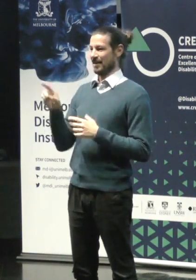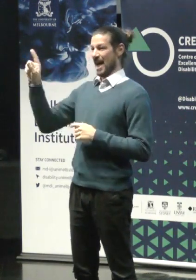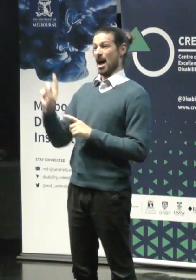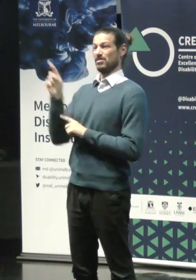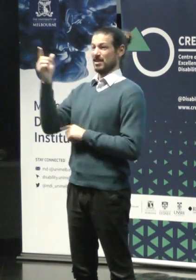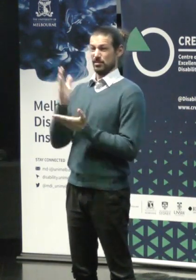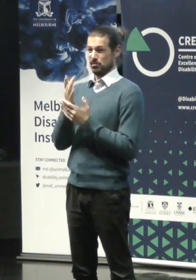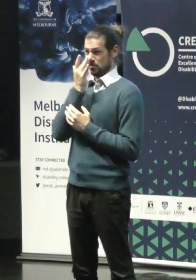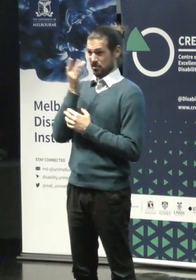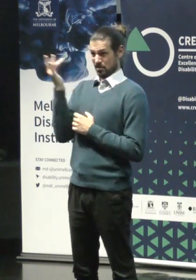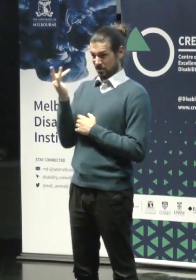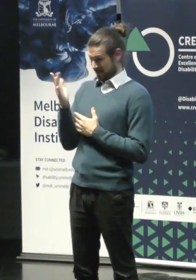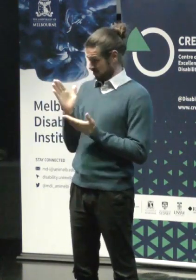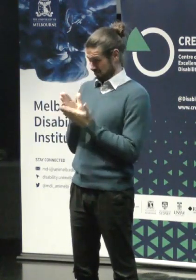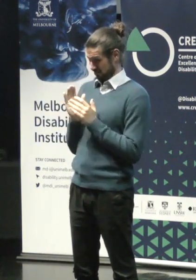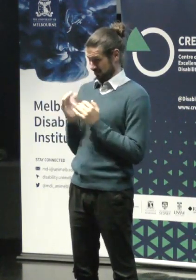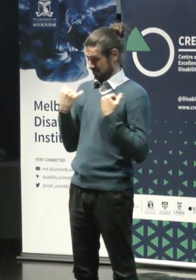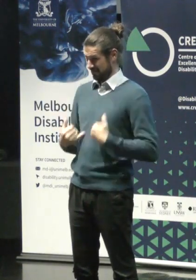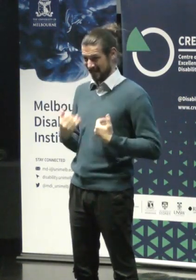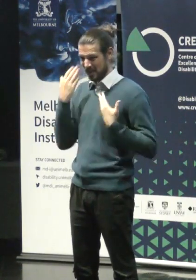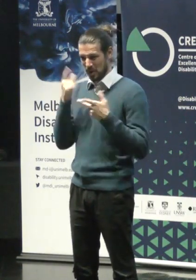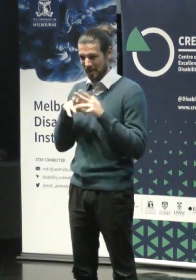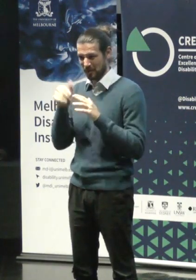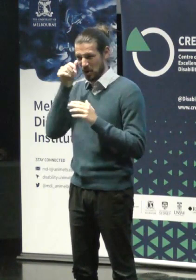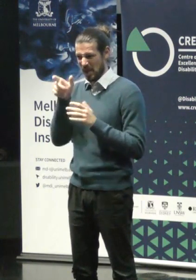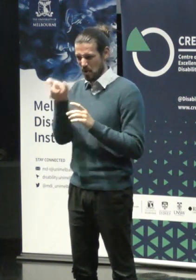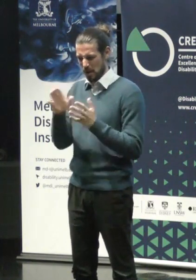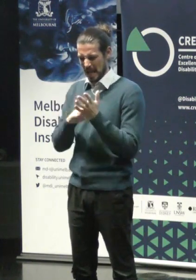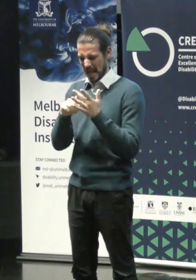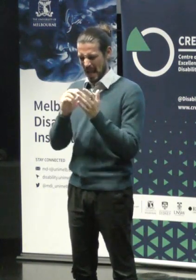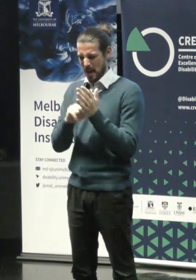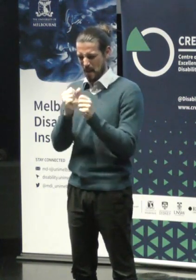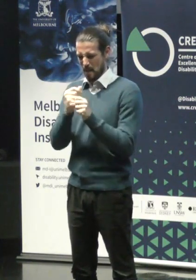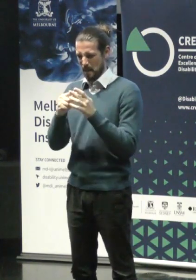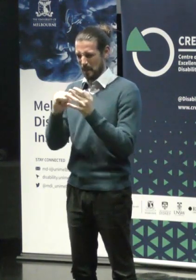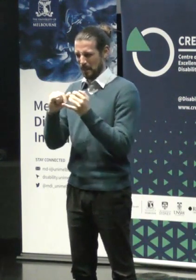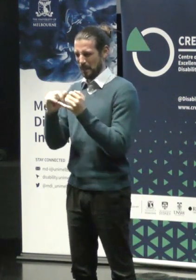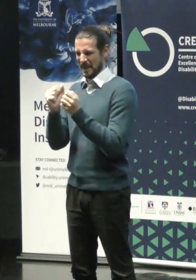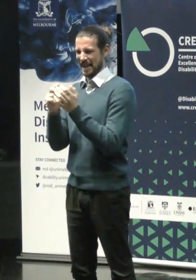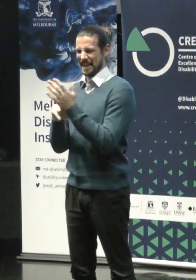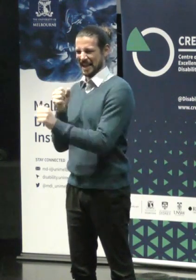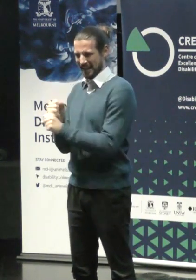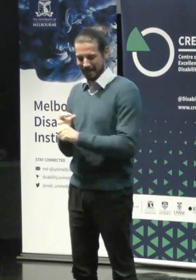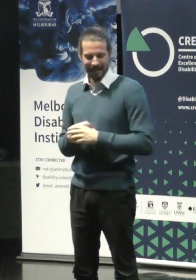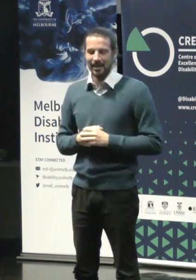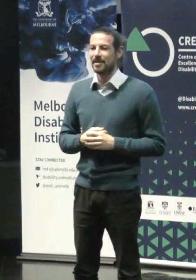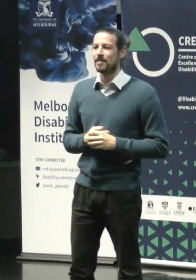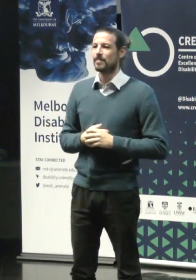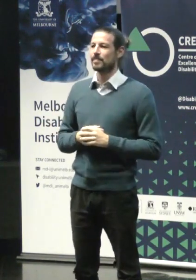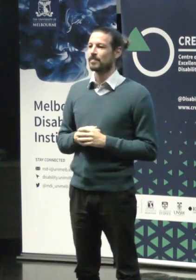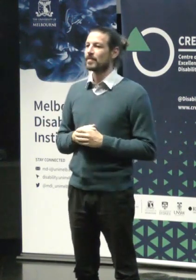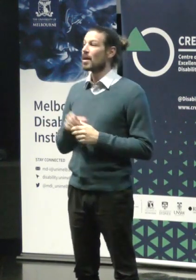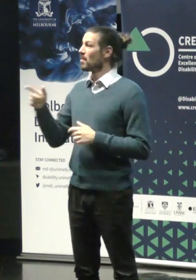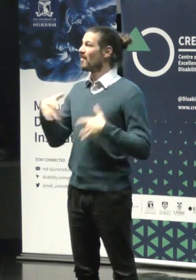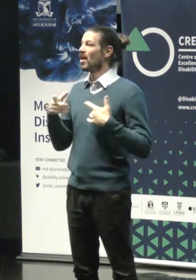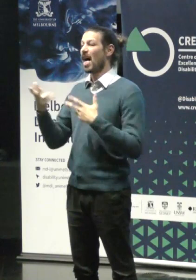horrible. I think, hang on a minute, why? It's disgusting. And she's saying it's because the other carers, the other personal assistants, are